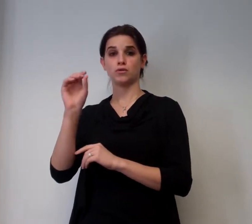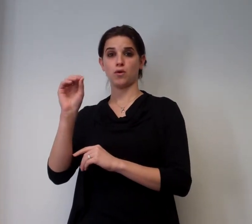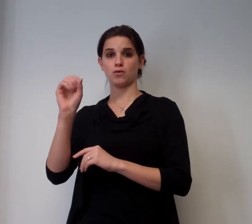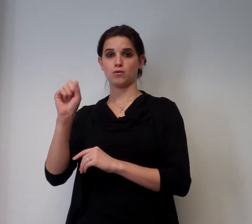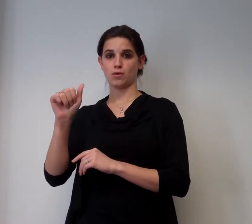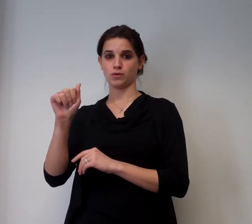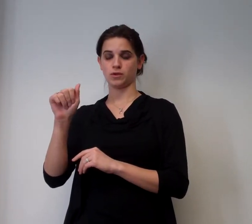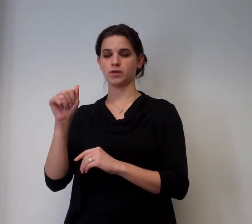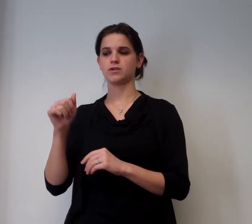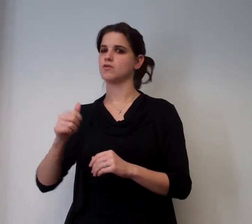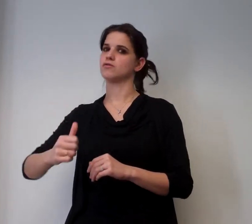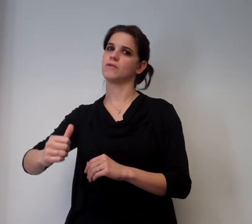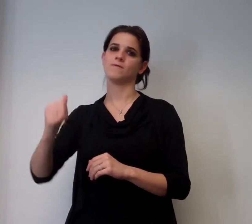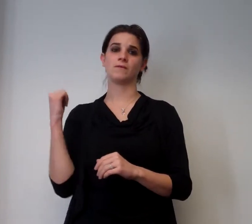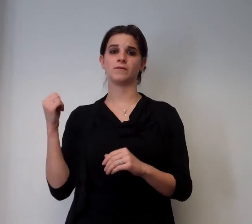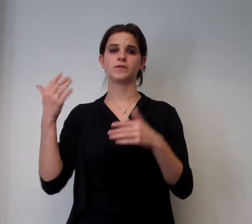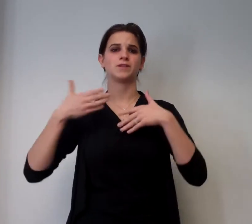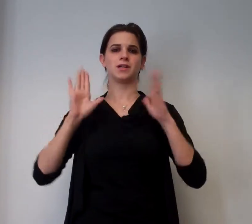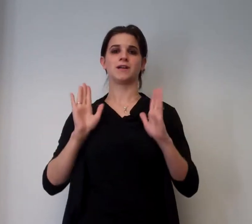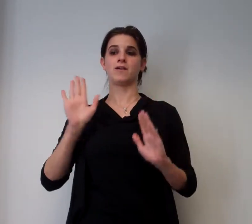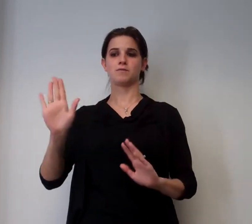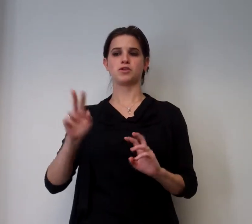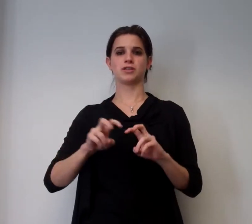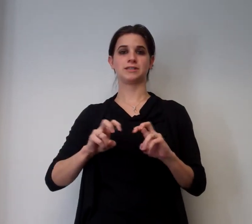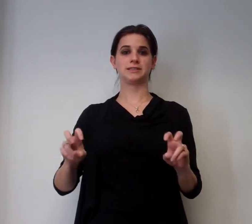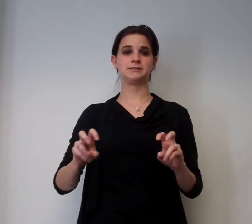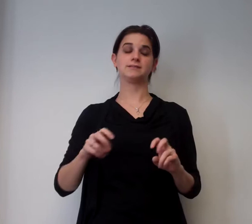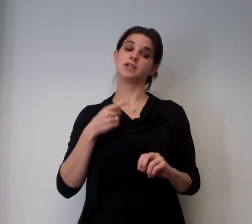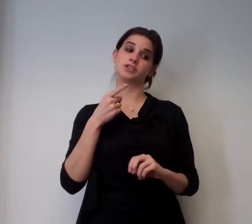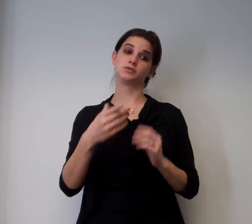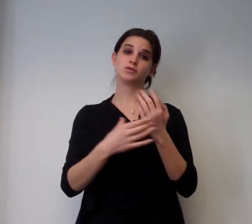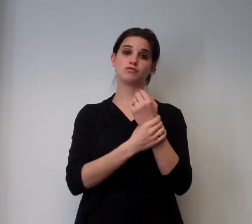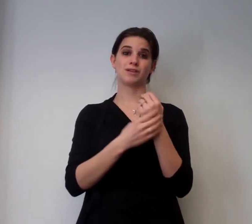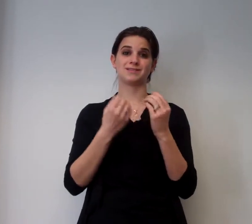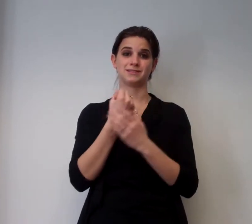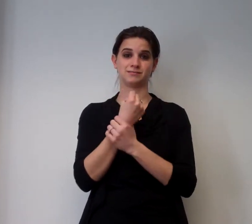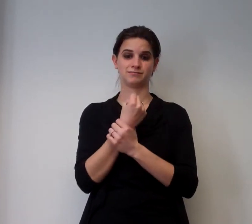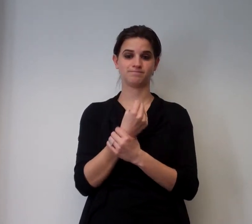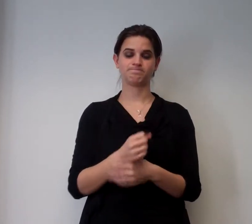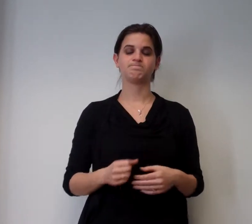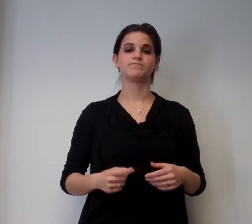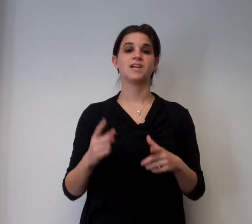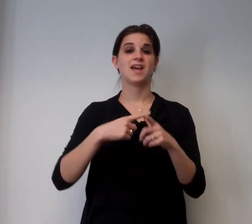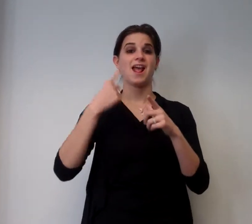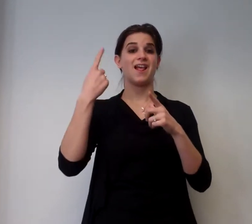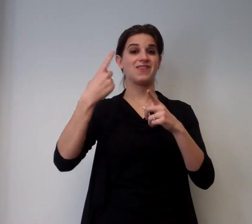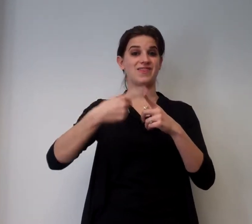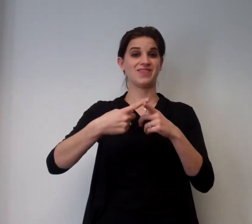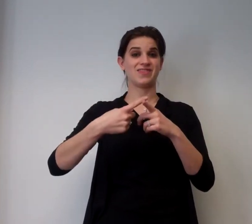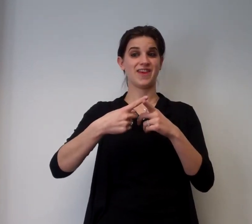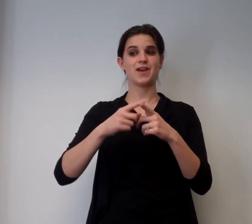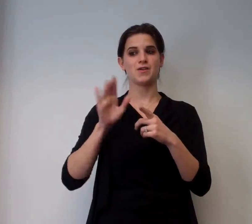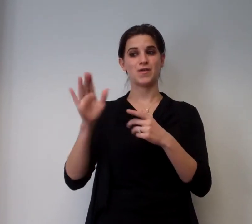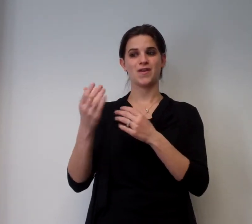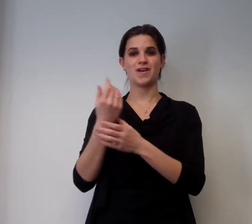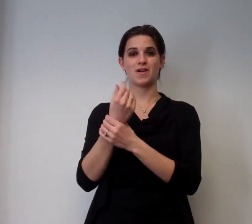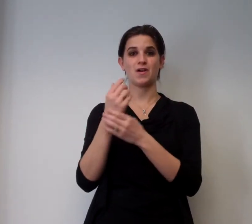She was arrested, and her arrest then brought about a boycott of the bus line in Montgomery.